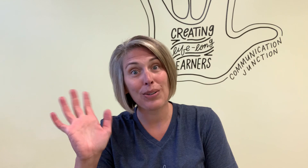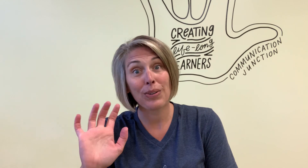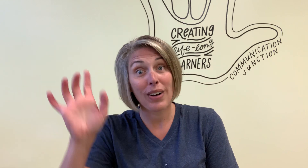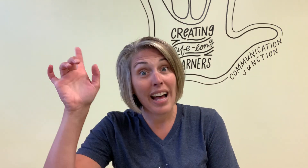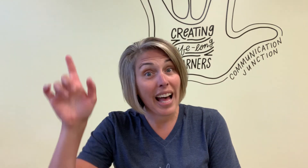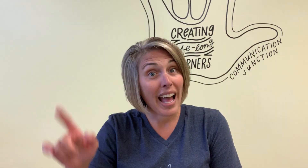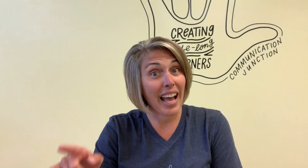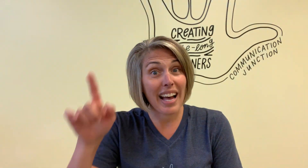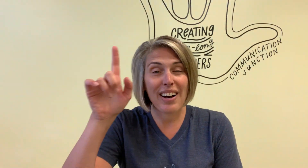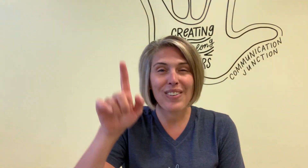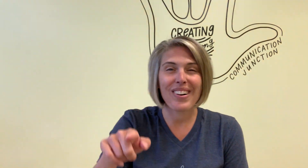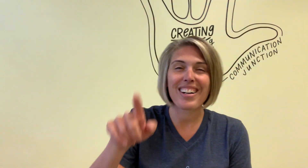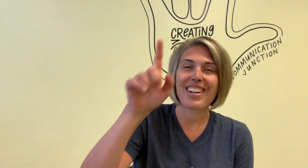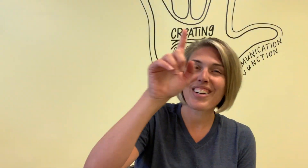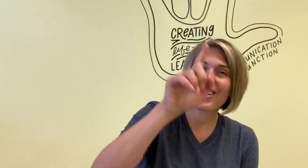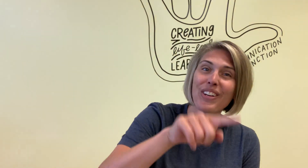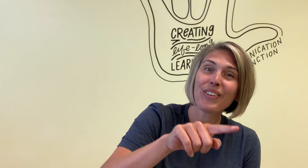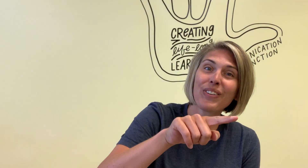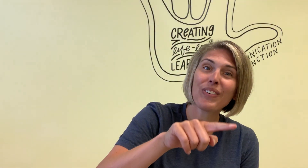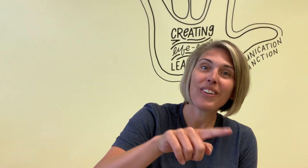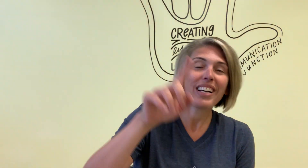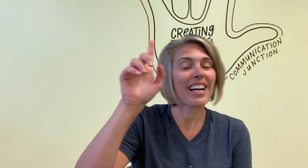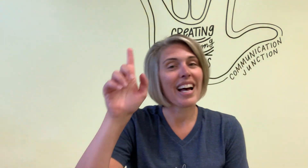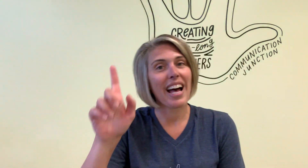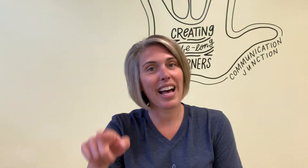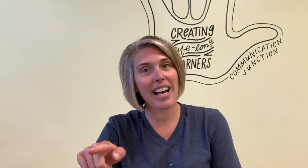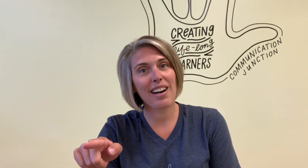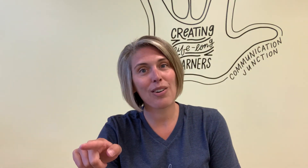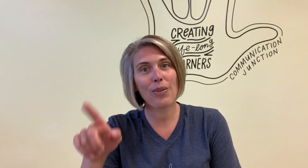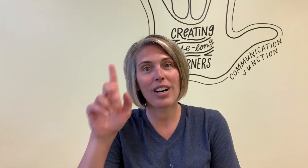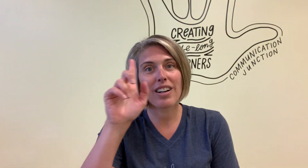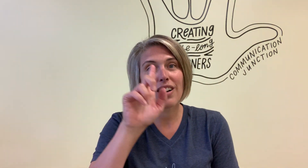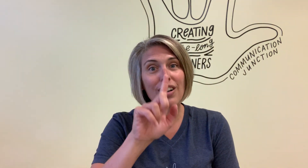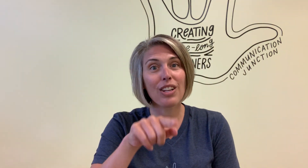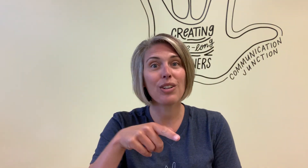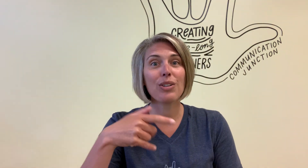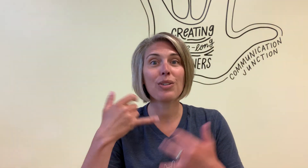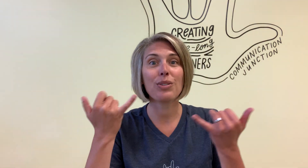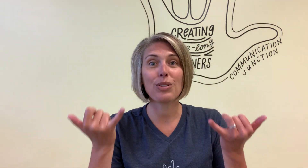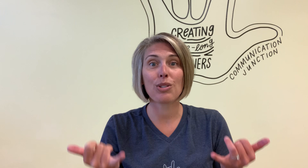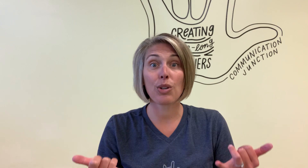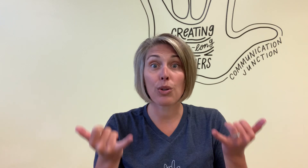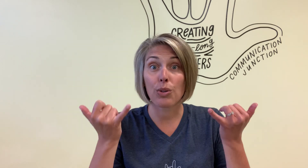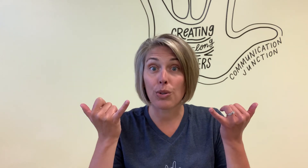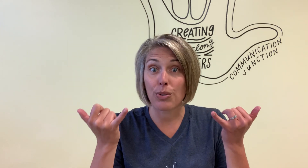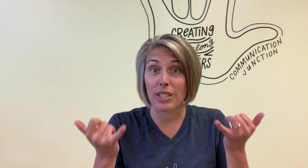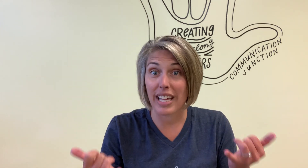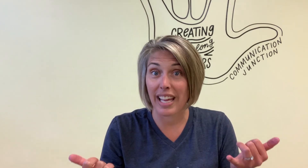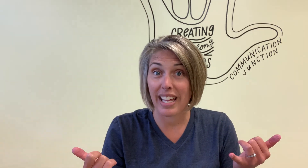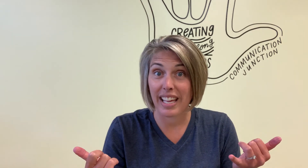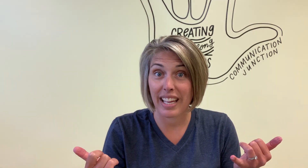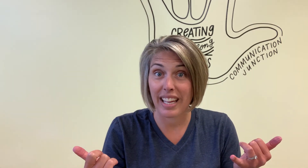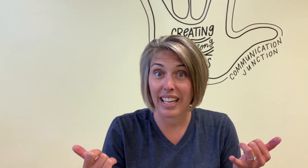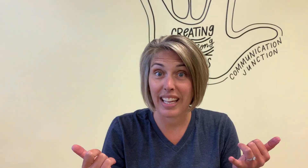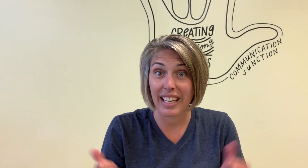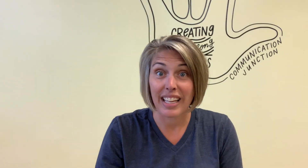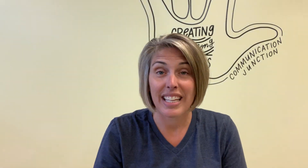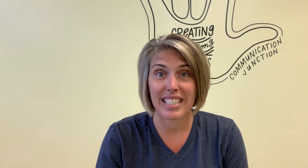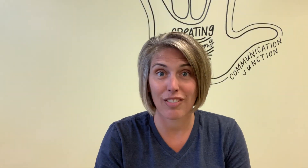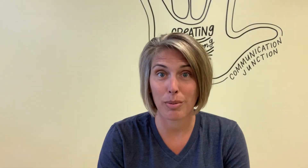Hello, how are you? How are you today? Is everybody